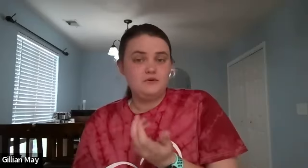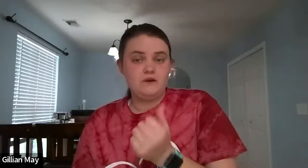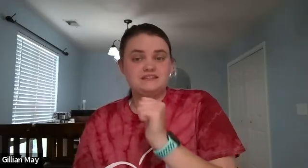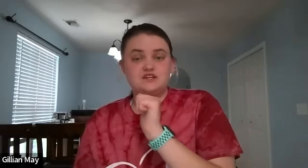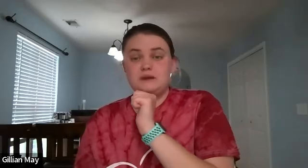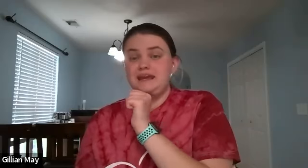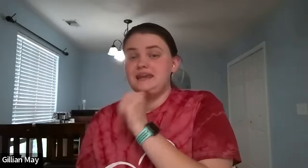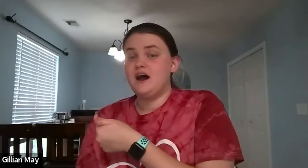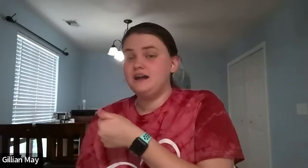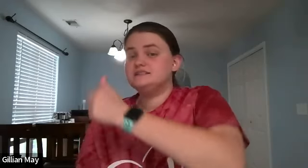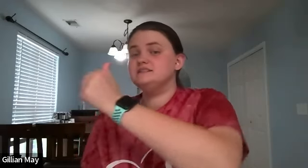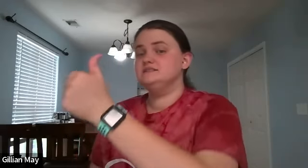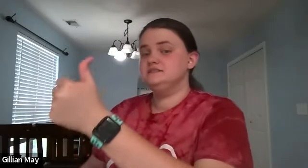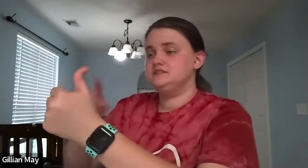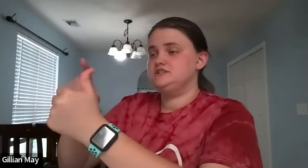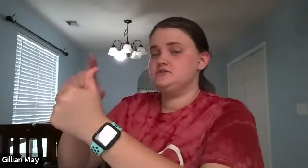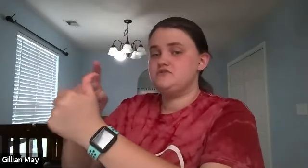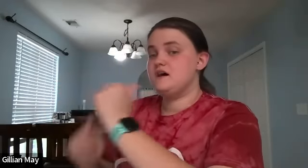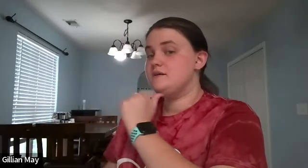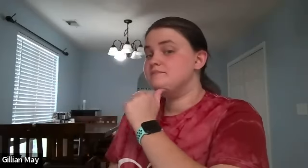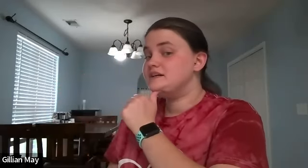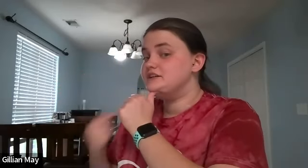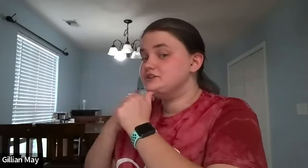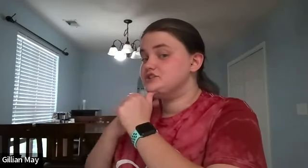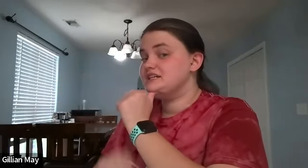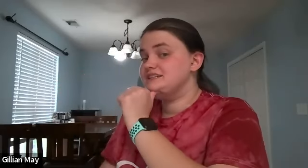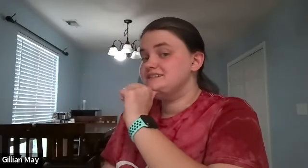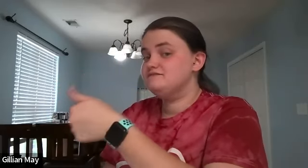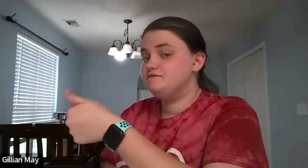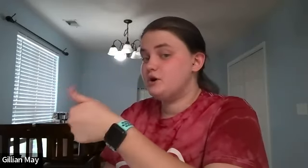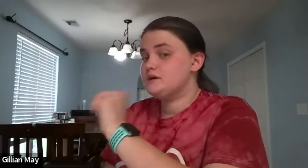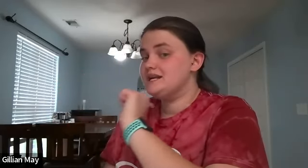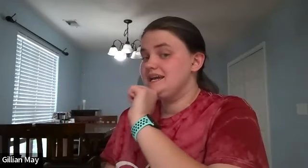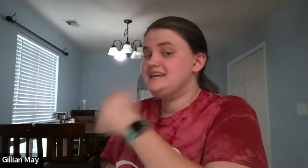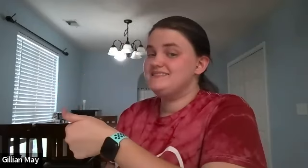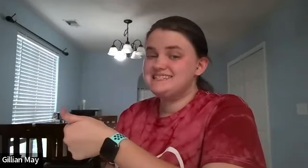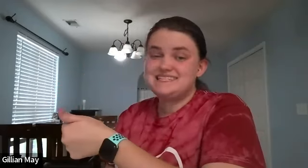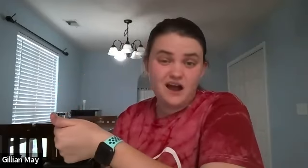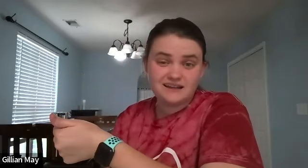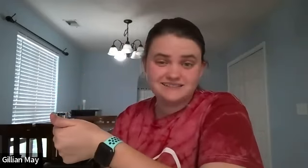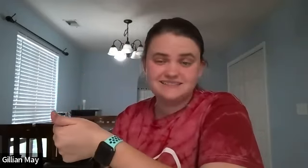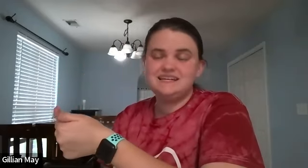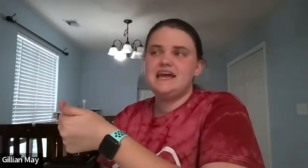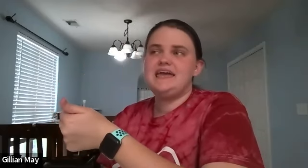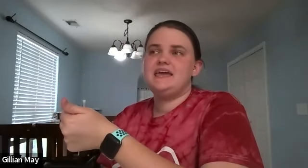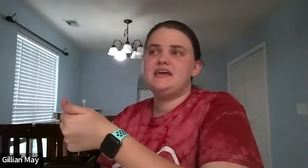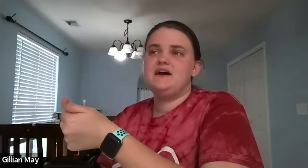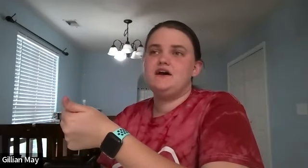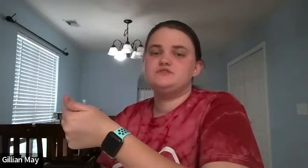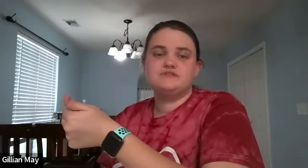way is going not. So your thumb under your chin forward. This is not. And so this is